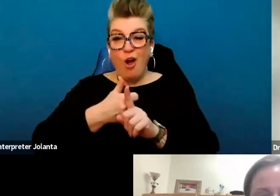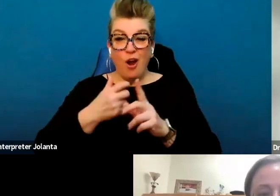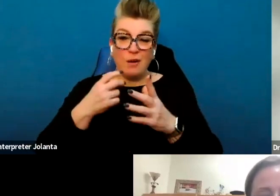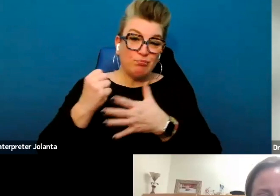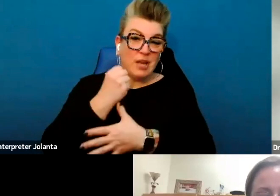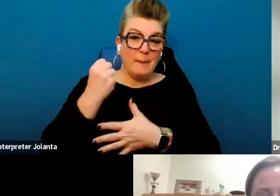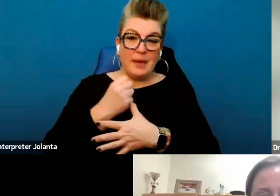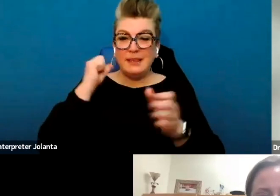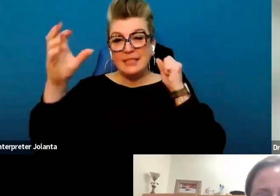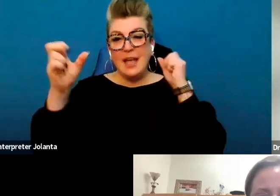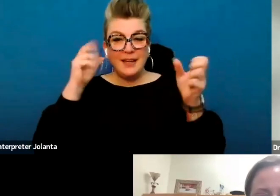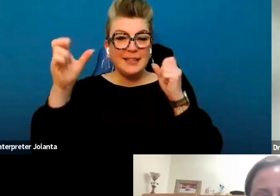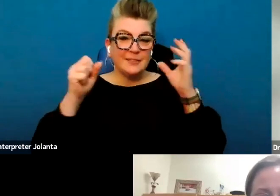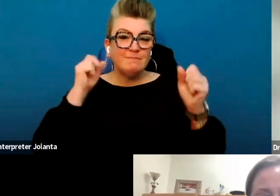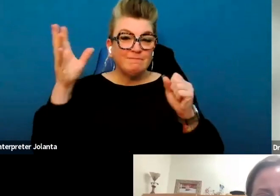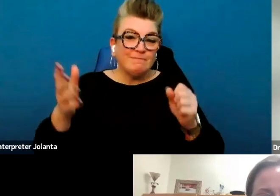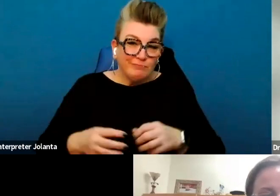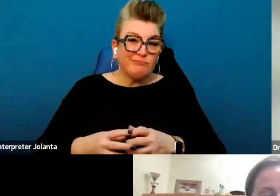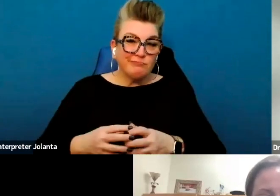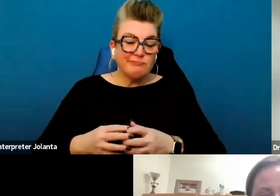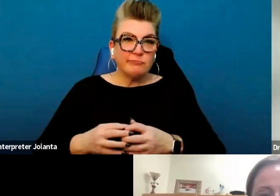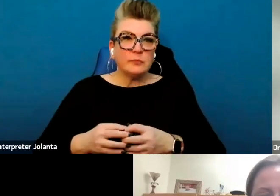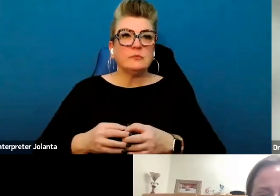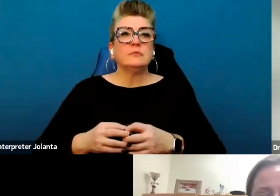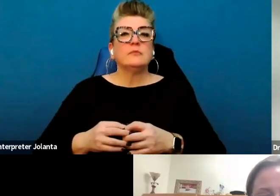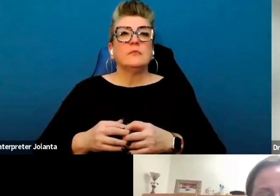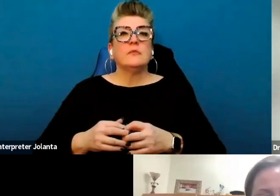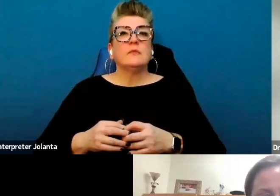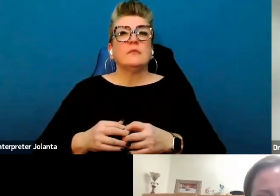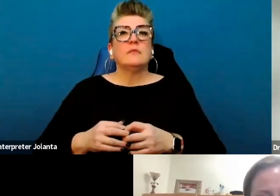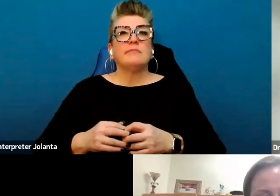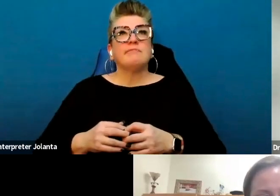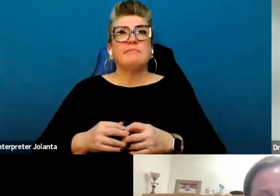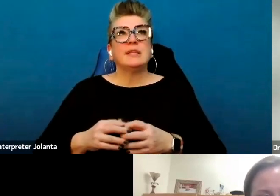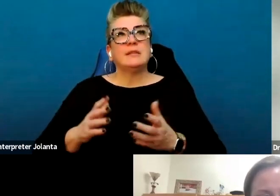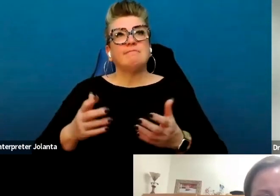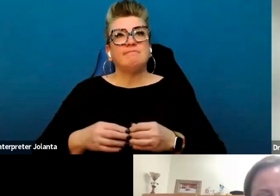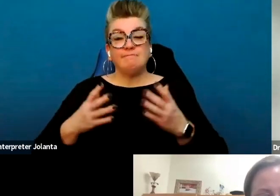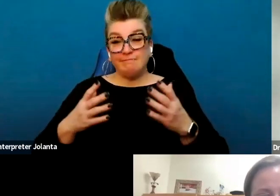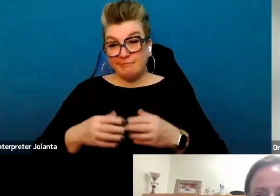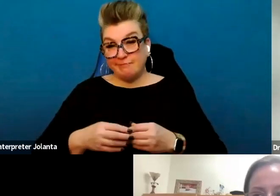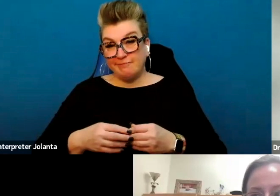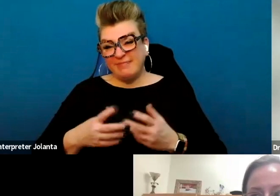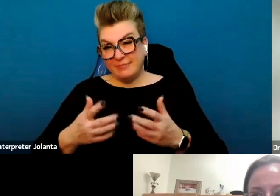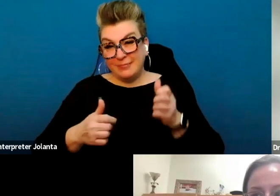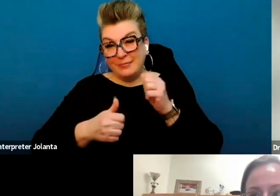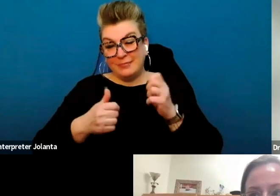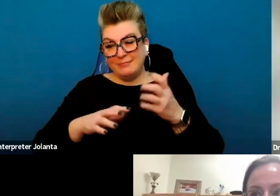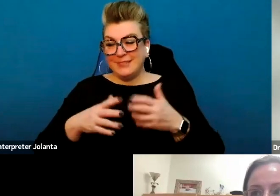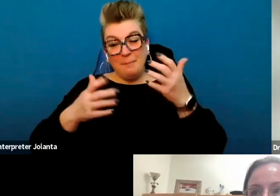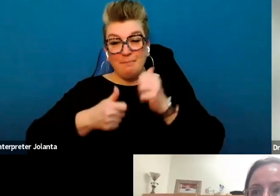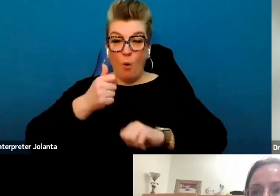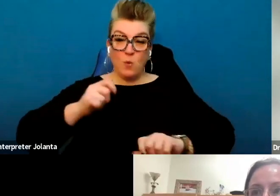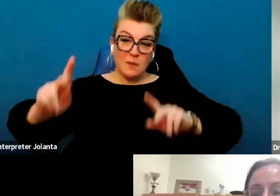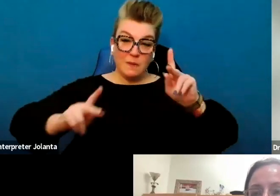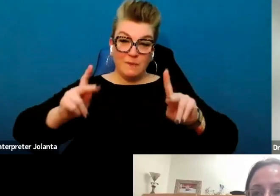sign. So it seems as though kind of most of the folks that we